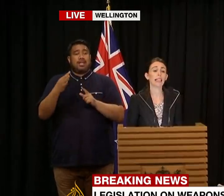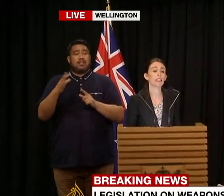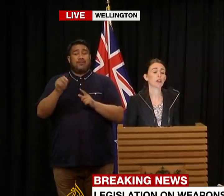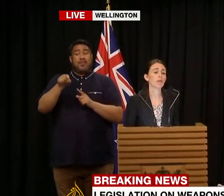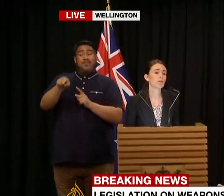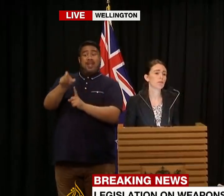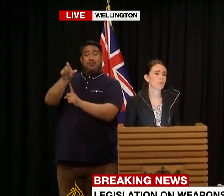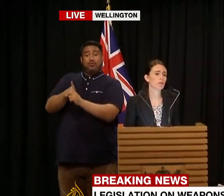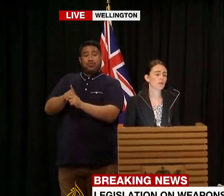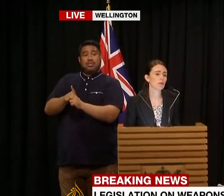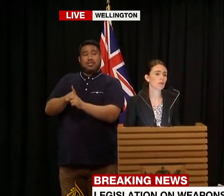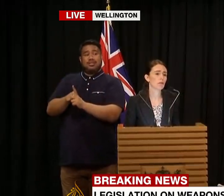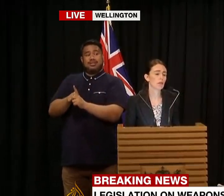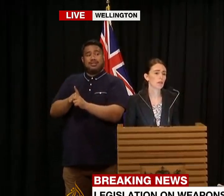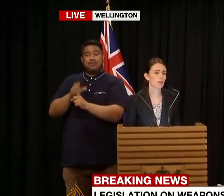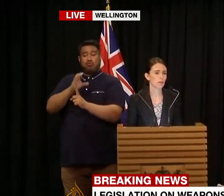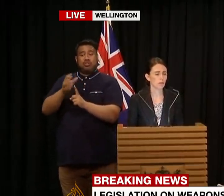Have we had any, sorry?